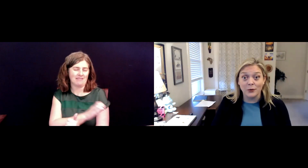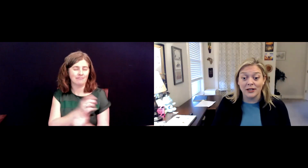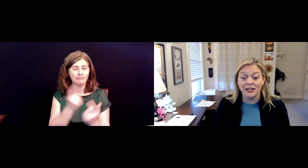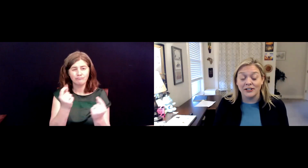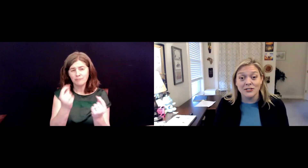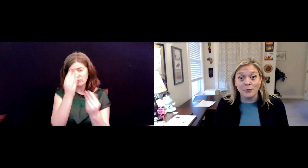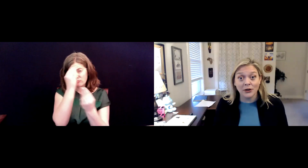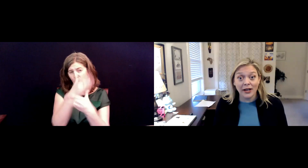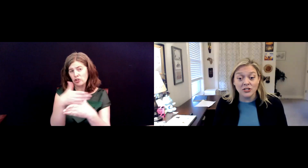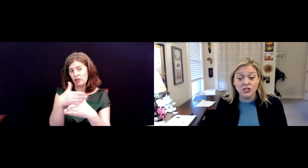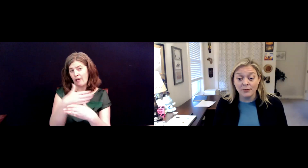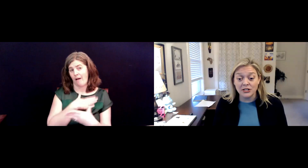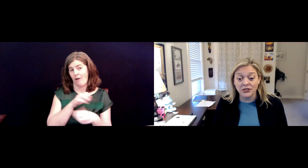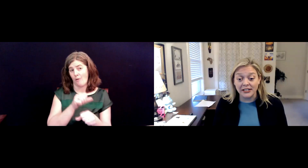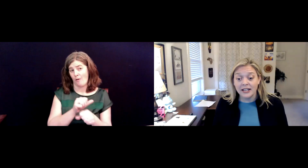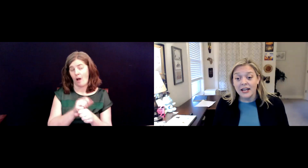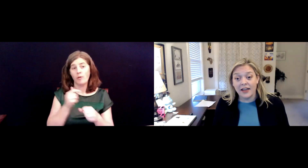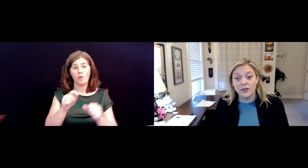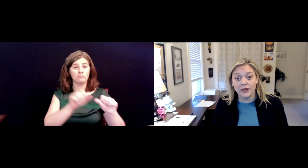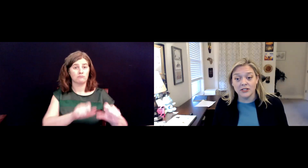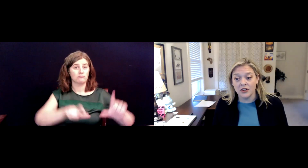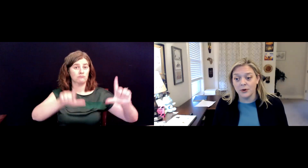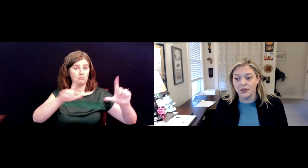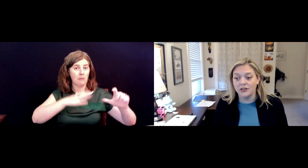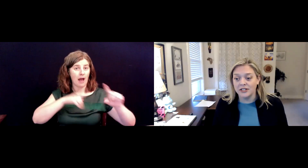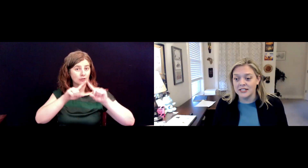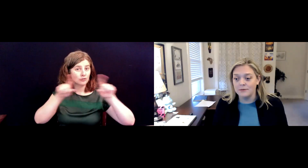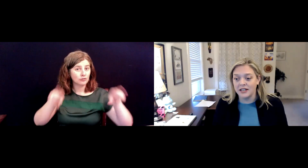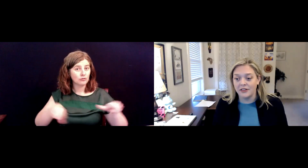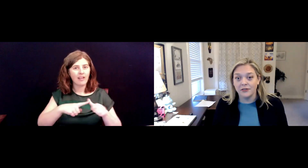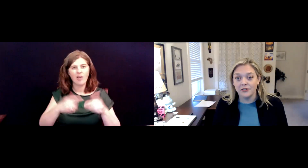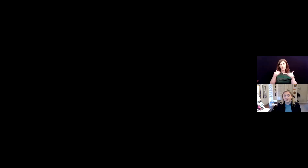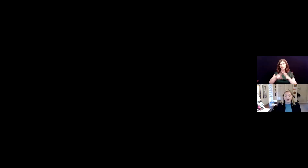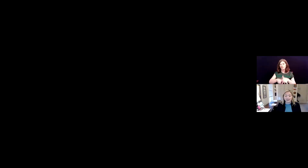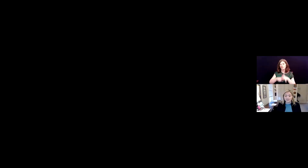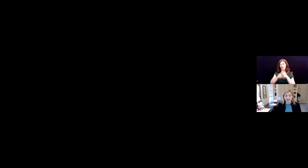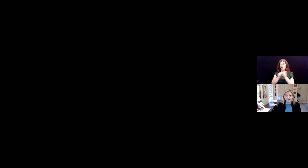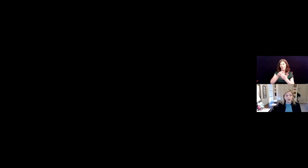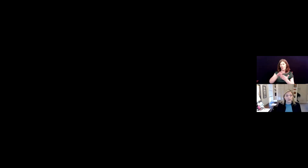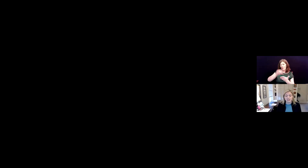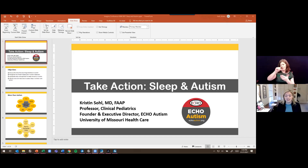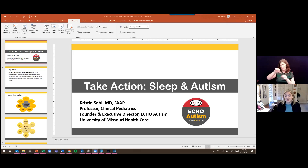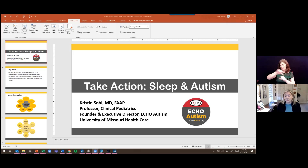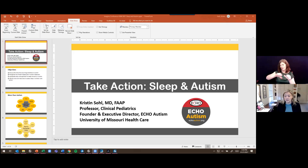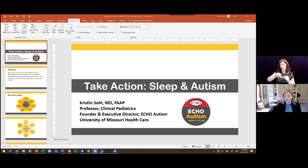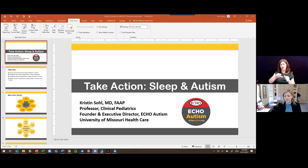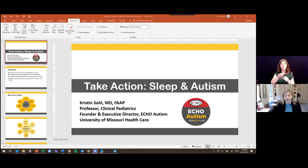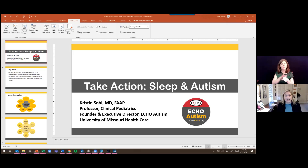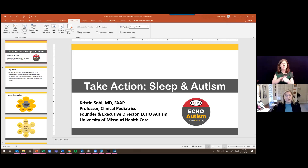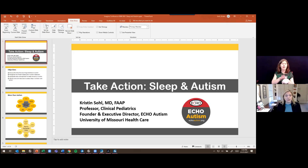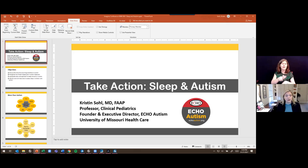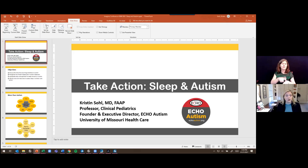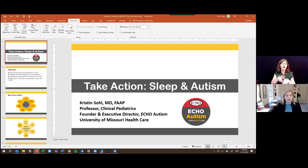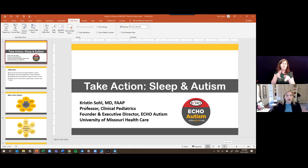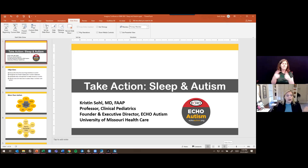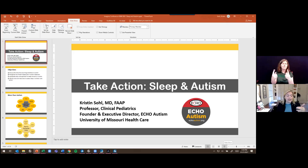of that work here. And so I'm going to go ahead and share my screen, and then we'll get started with our learning time together. There'll be plenty of time for questions and answers